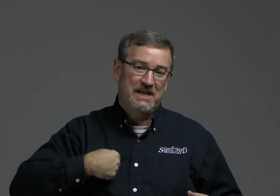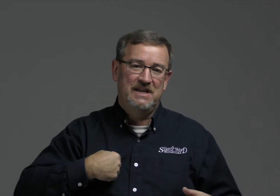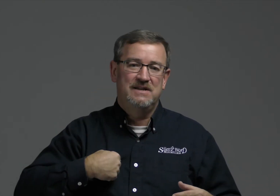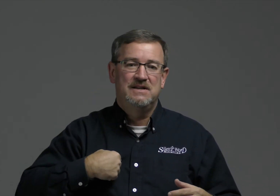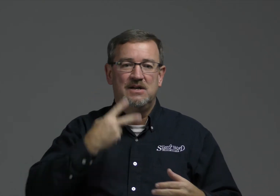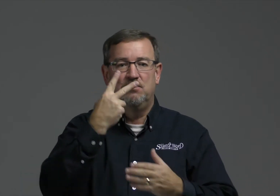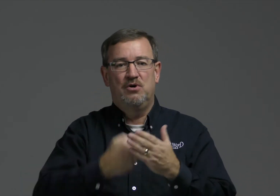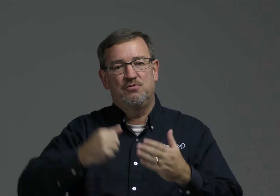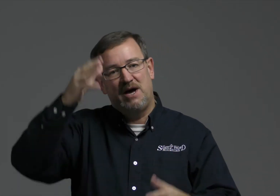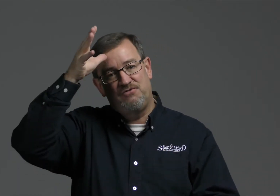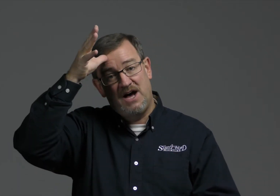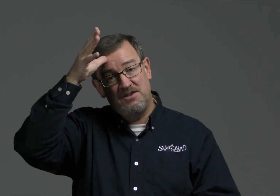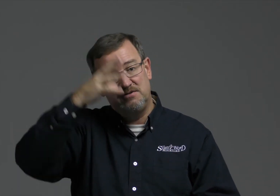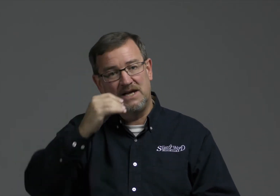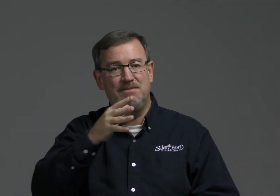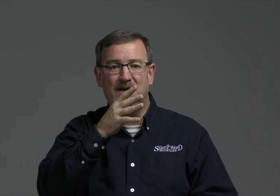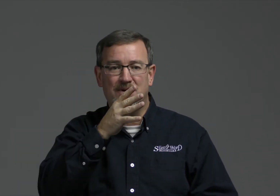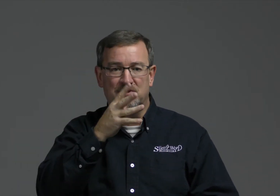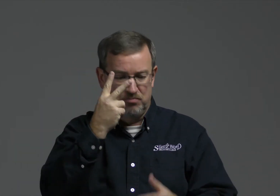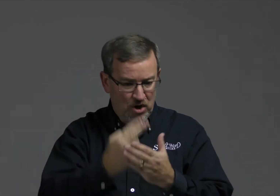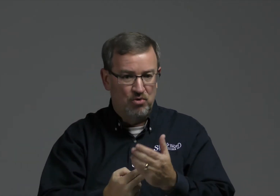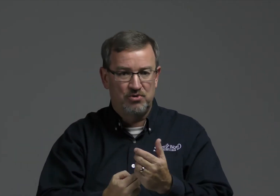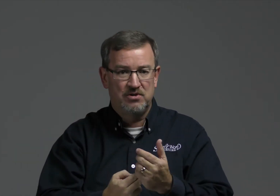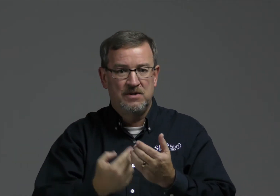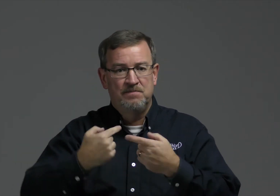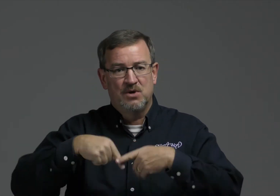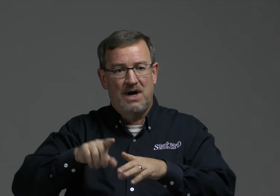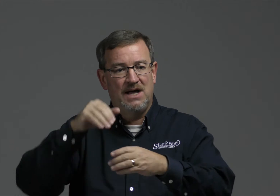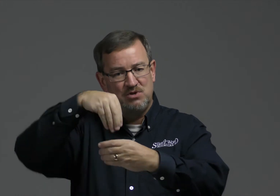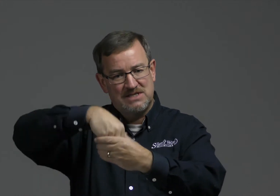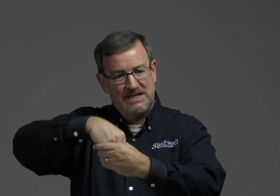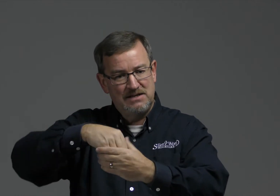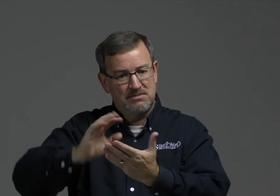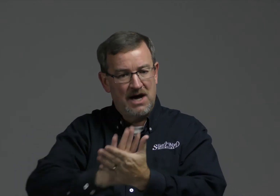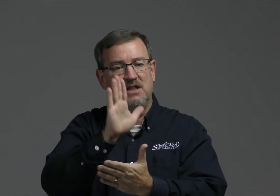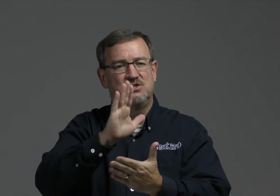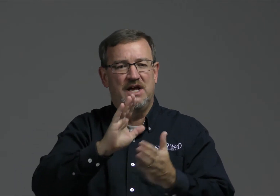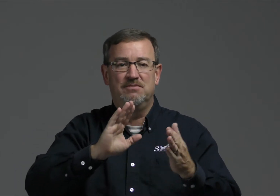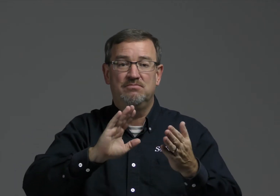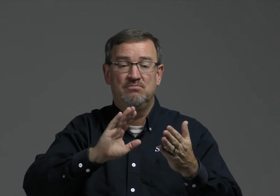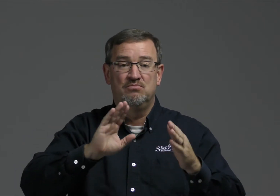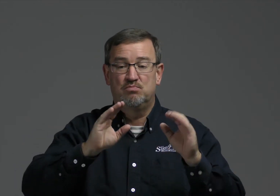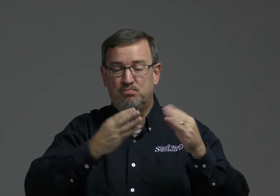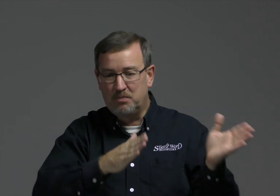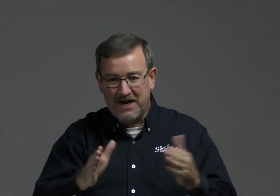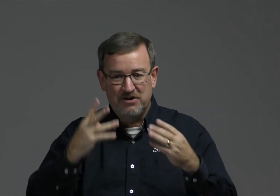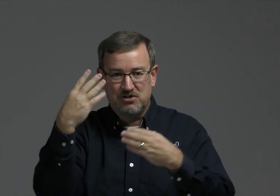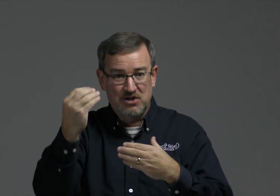me, both my father and my mother, both, while I was in college and preparing to